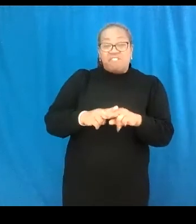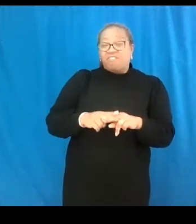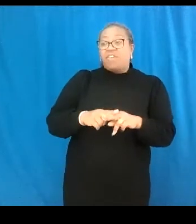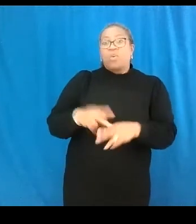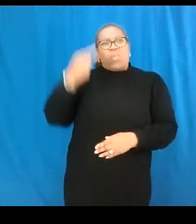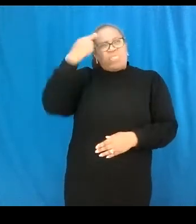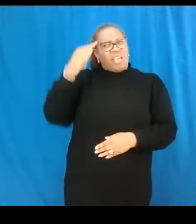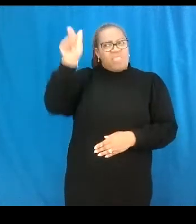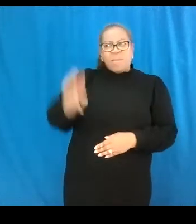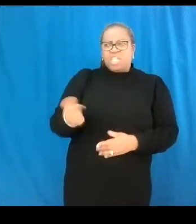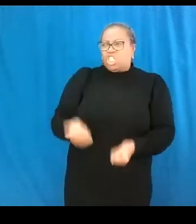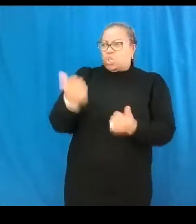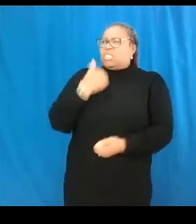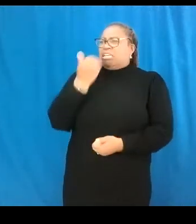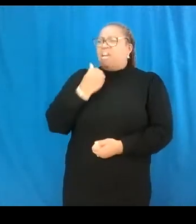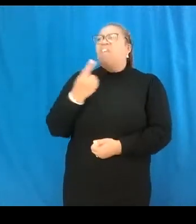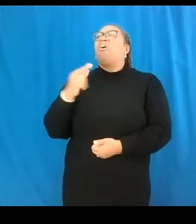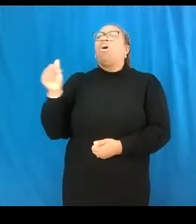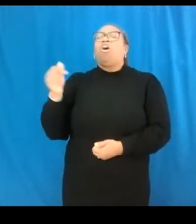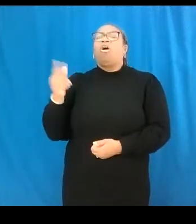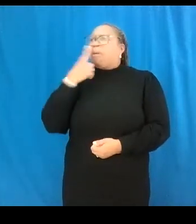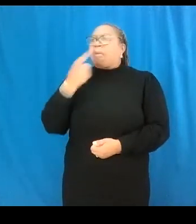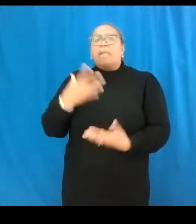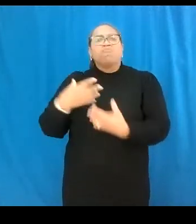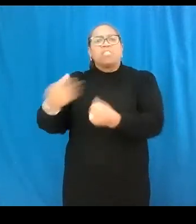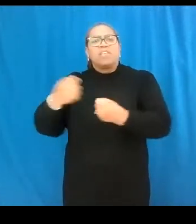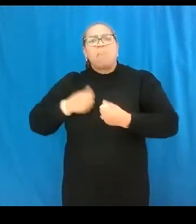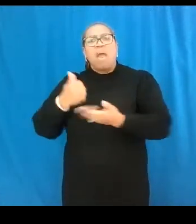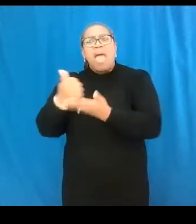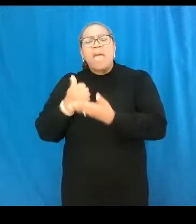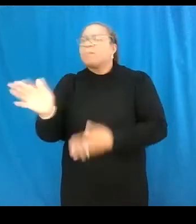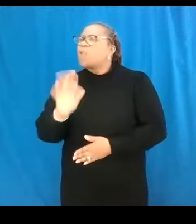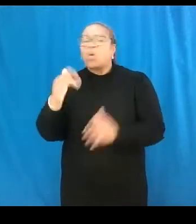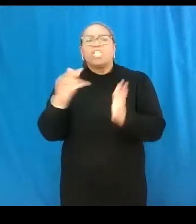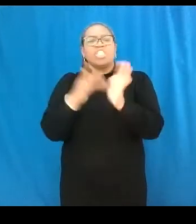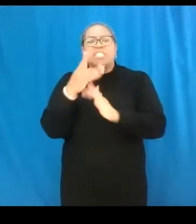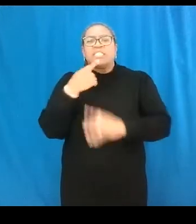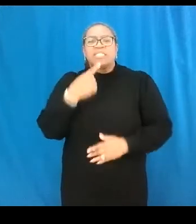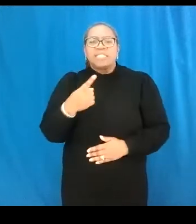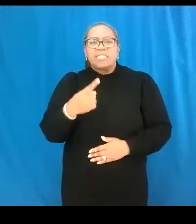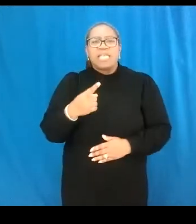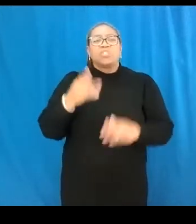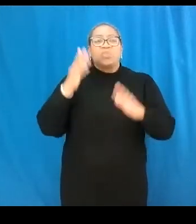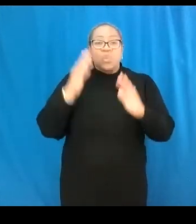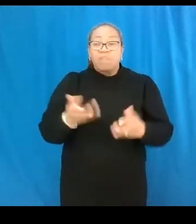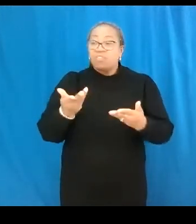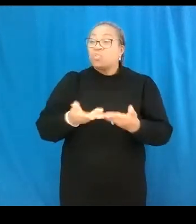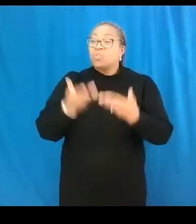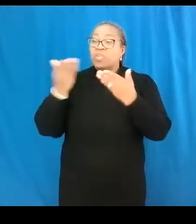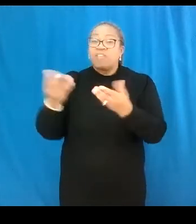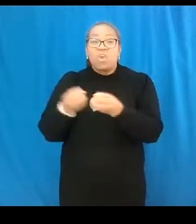help. And he calls us to give generously without question or the evaluation of one's